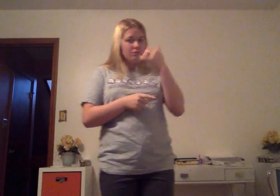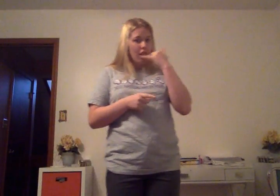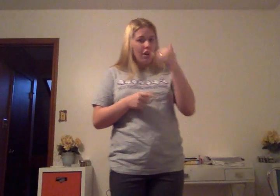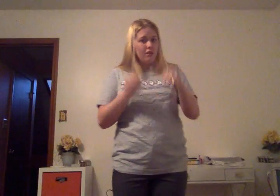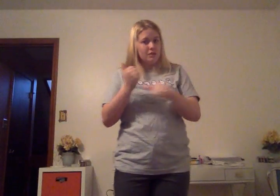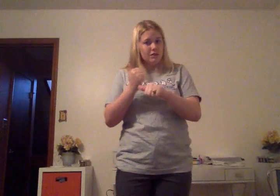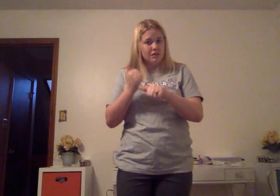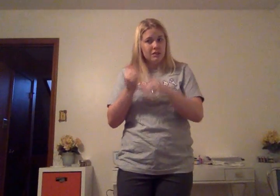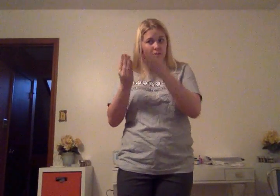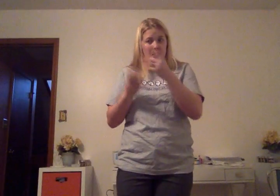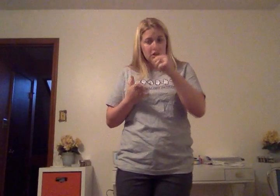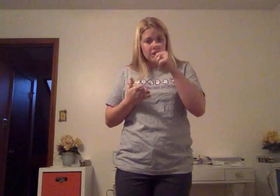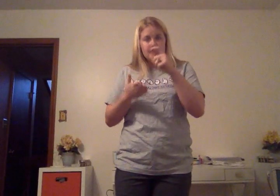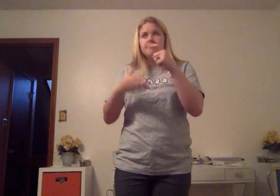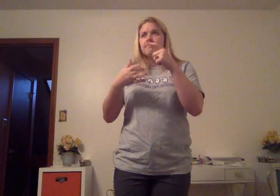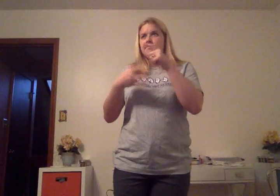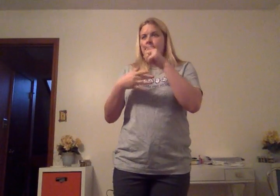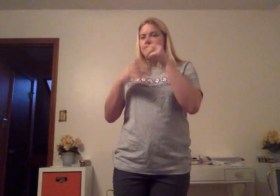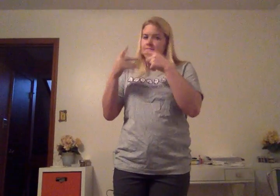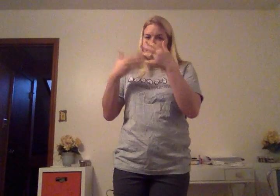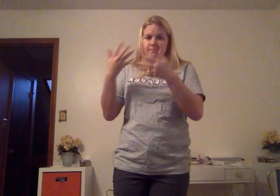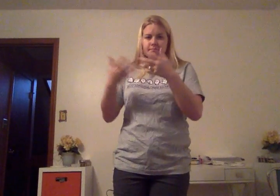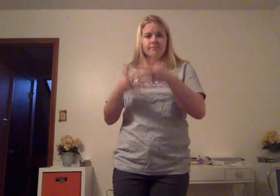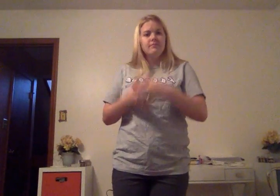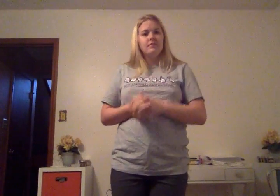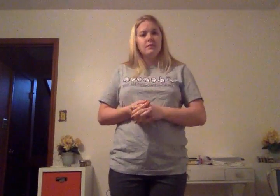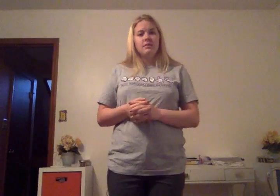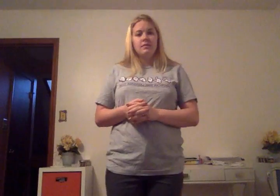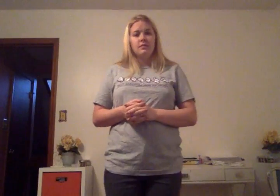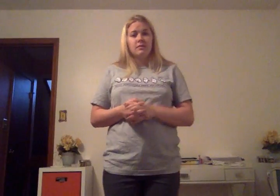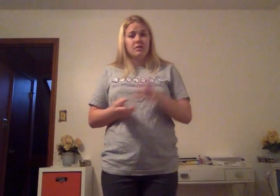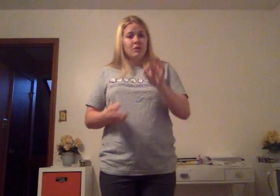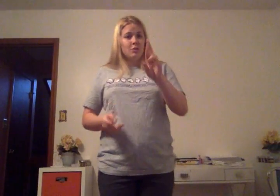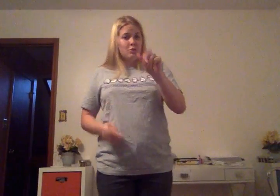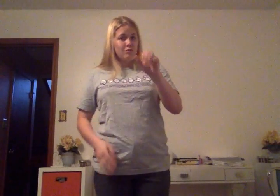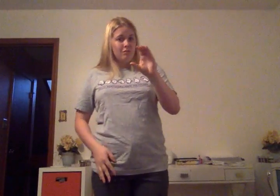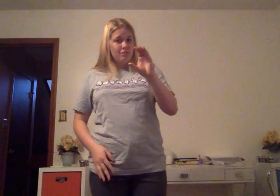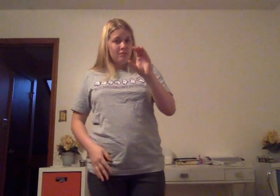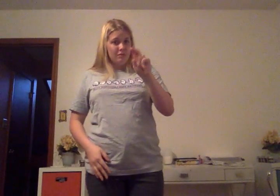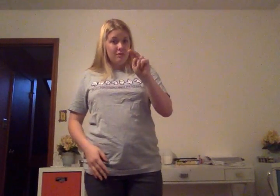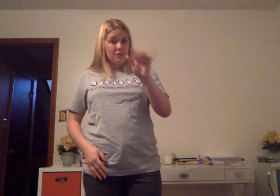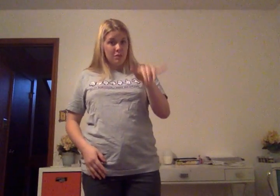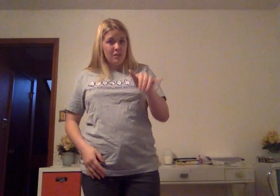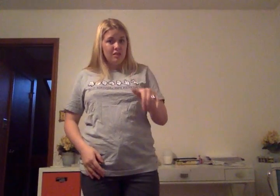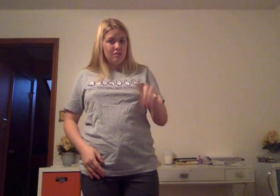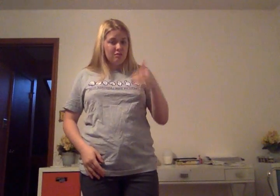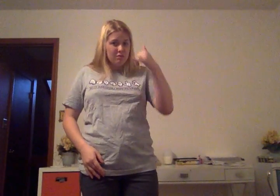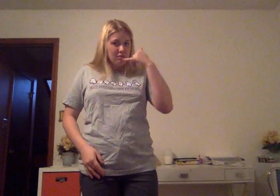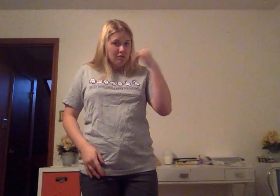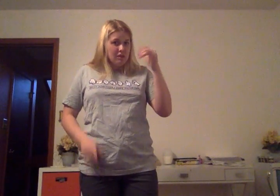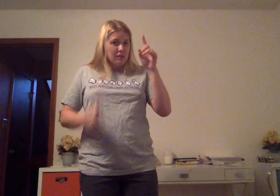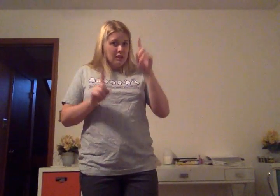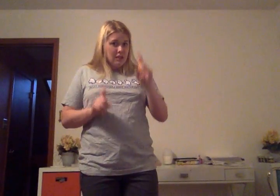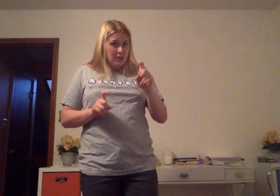the information. I want to do this. So when Francia called you, Selena, and said, I got tested, and I'm